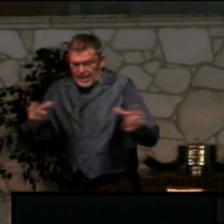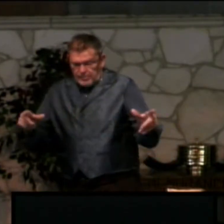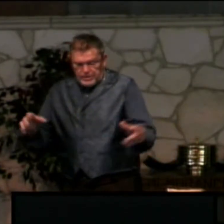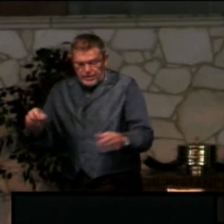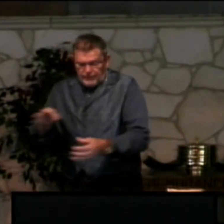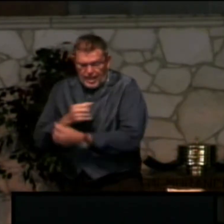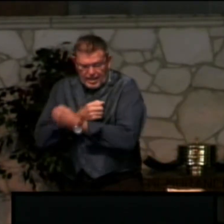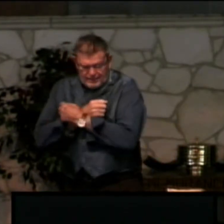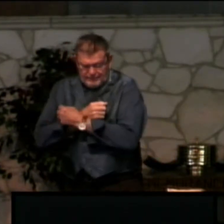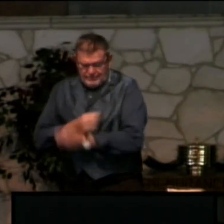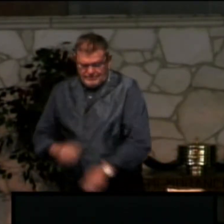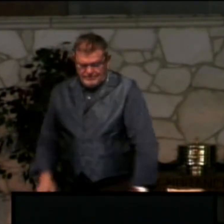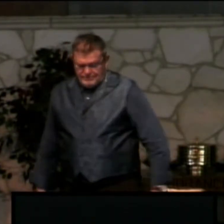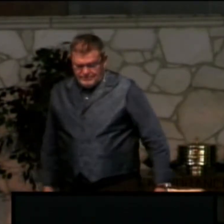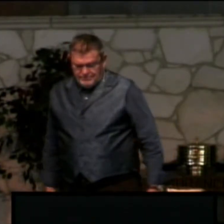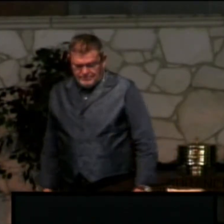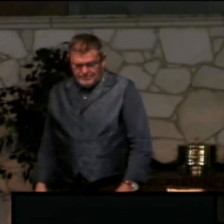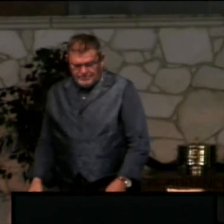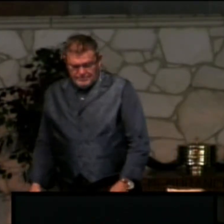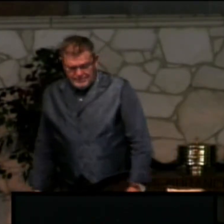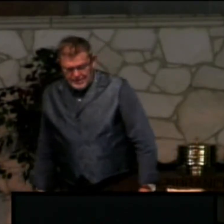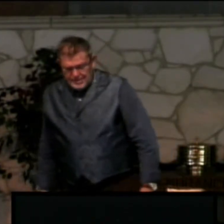That's the language of love.